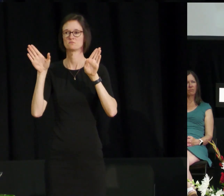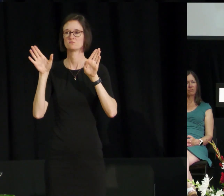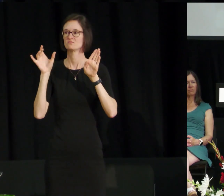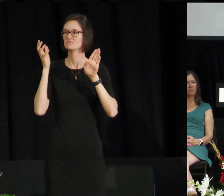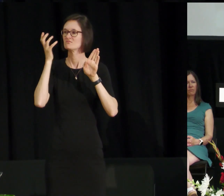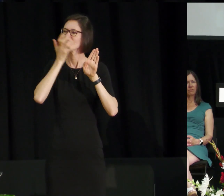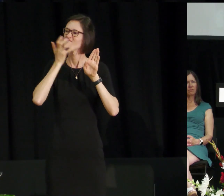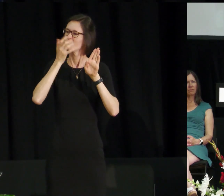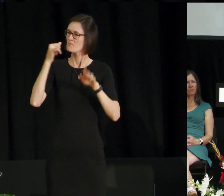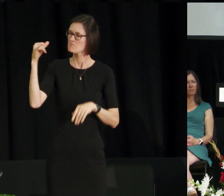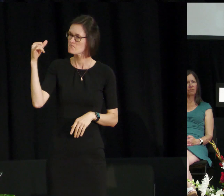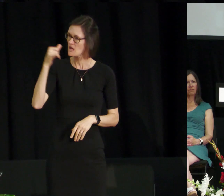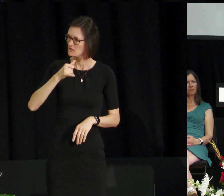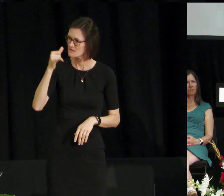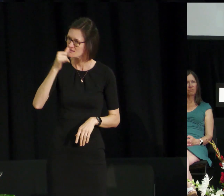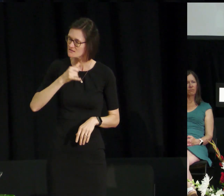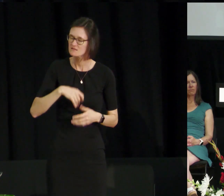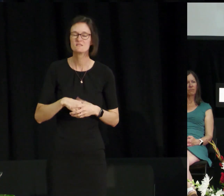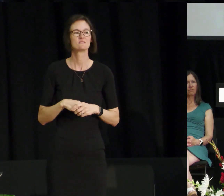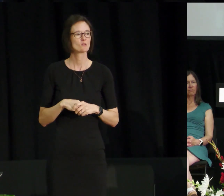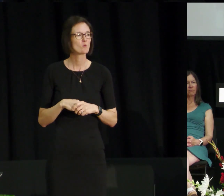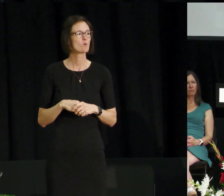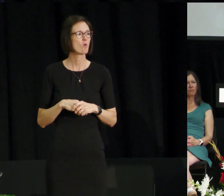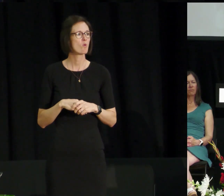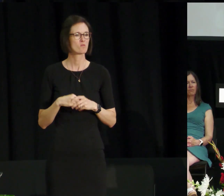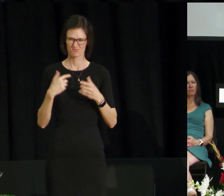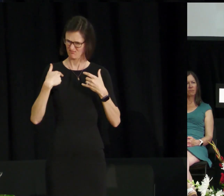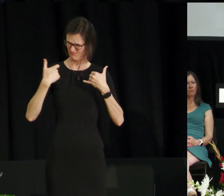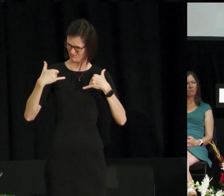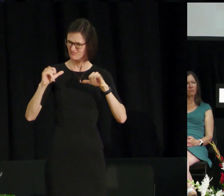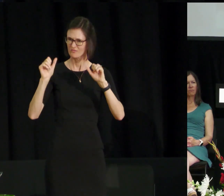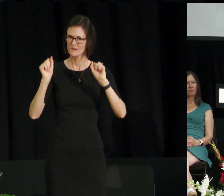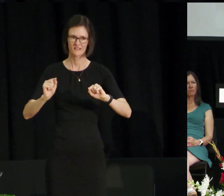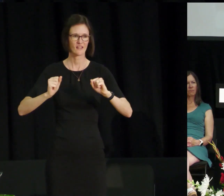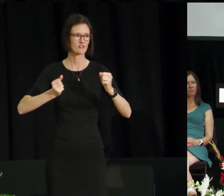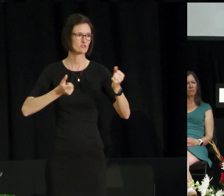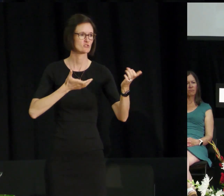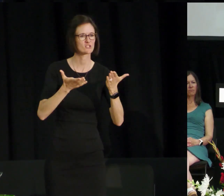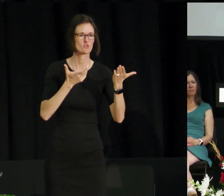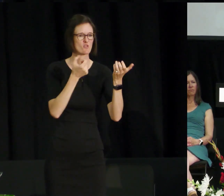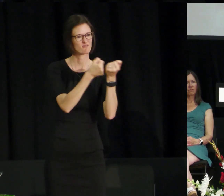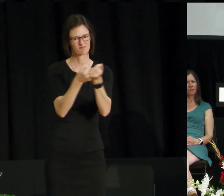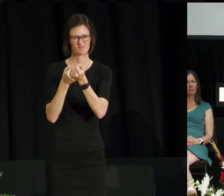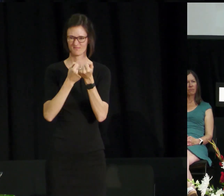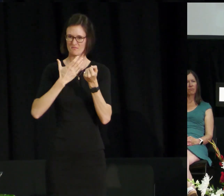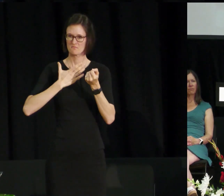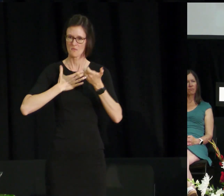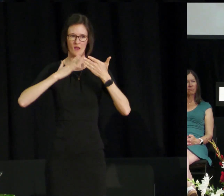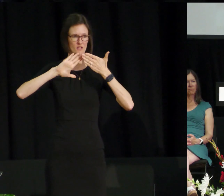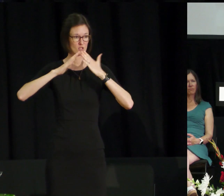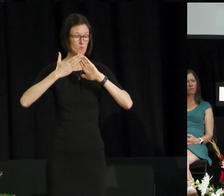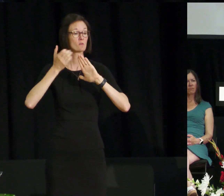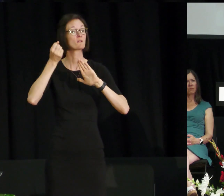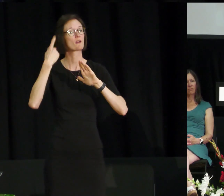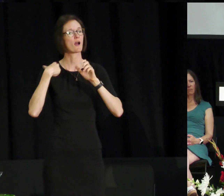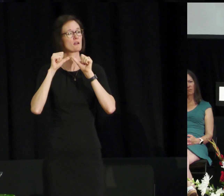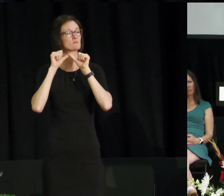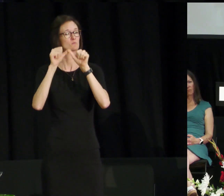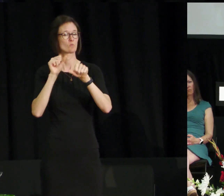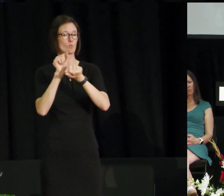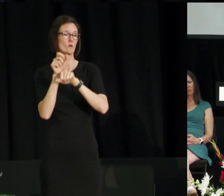And I saw that I could still serve My community And I continued to work there Until I retired in